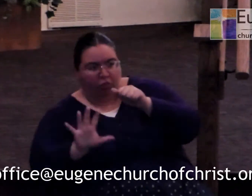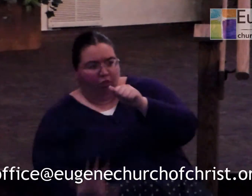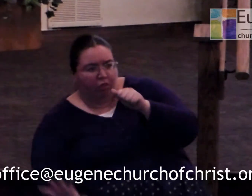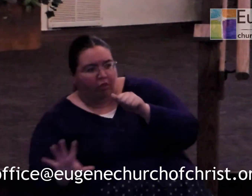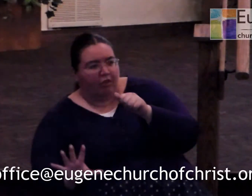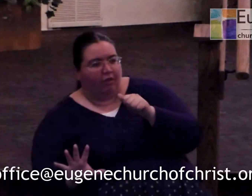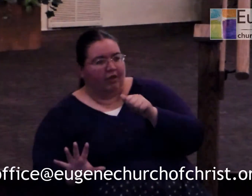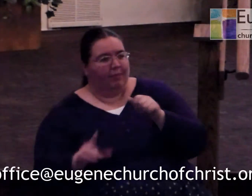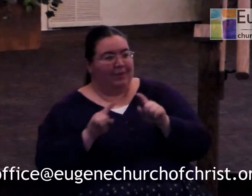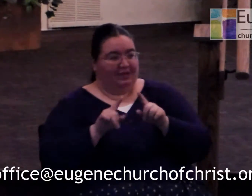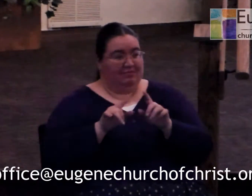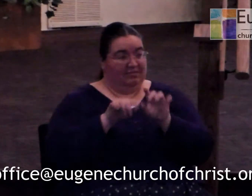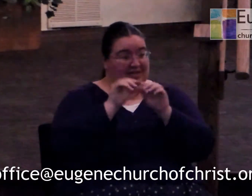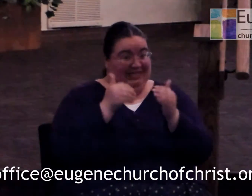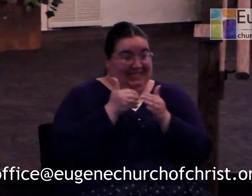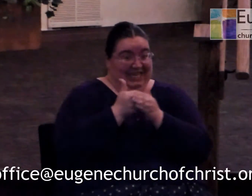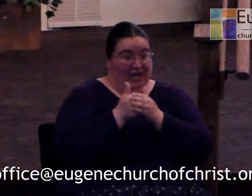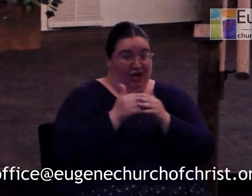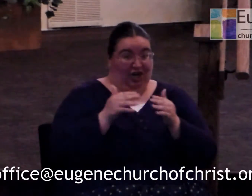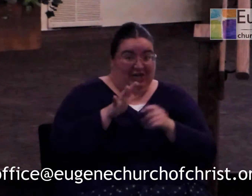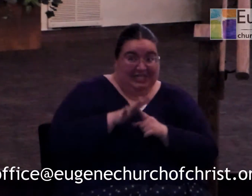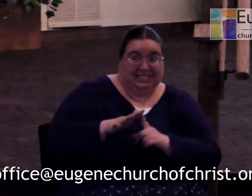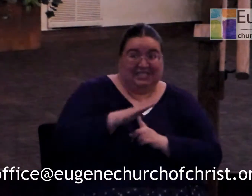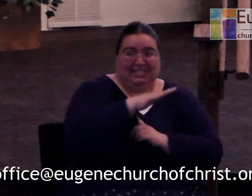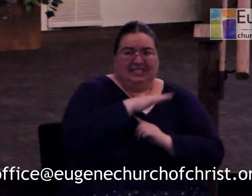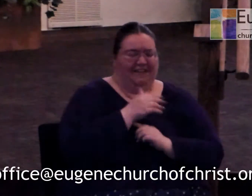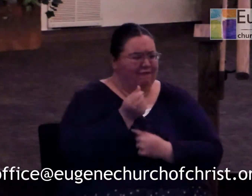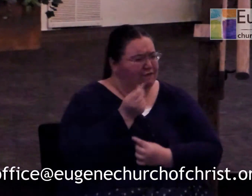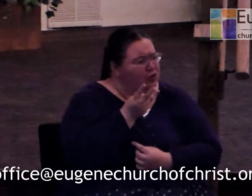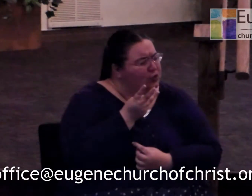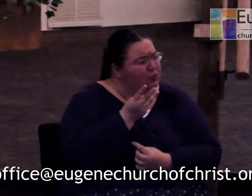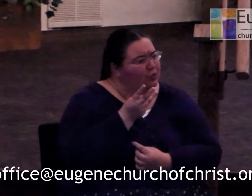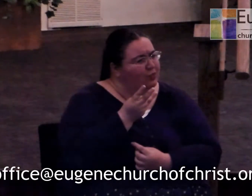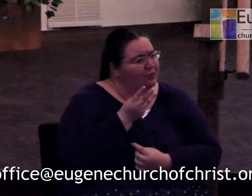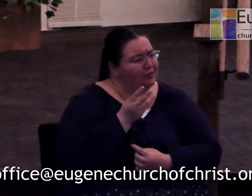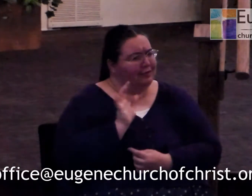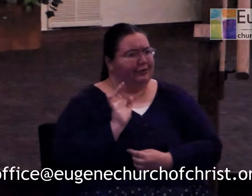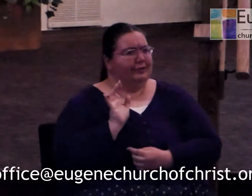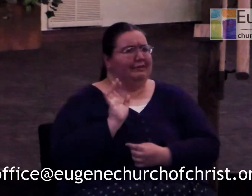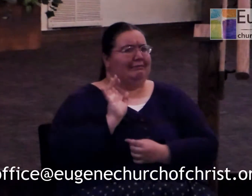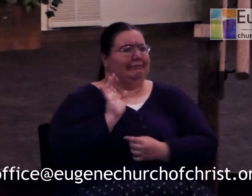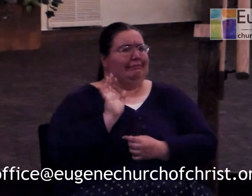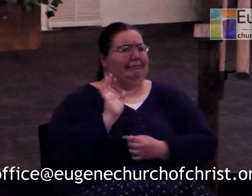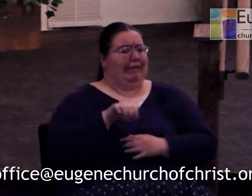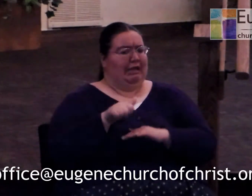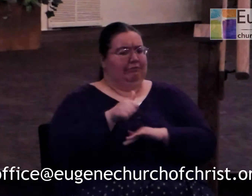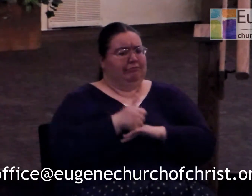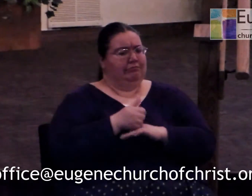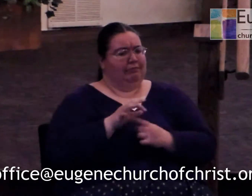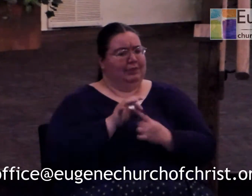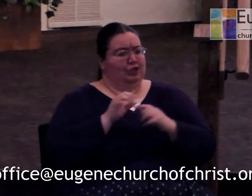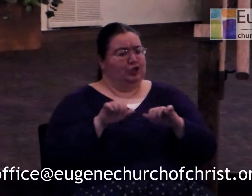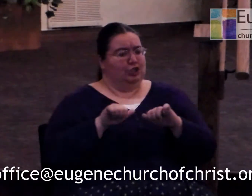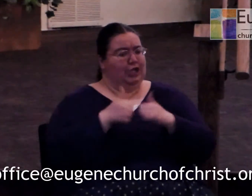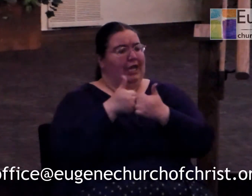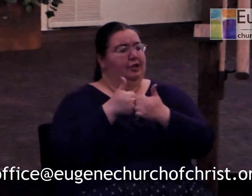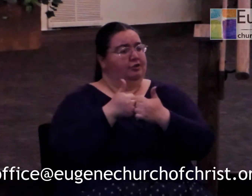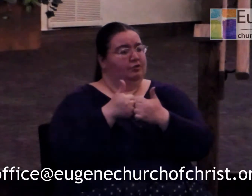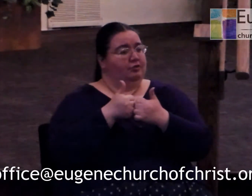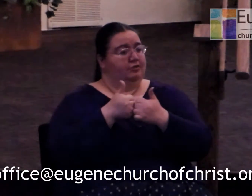we don't have a lot of folks. And so that creates challenges for us in a number of ways, because although there are church neighbors, you